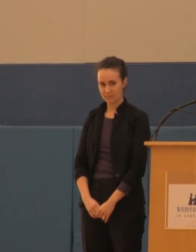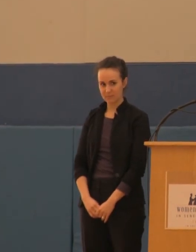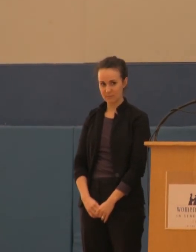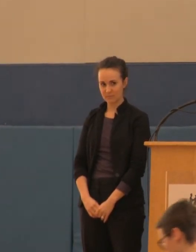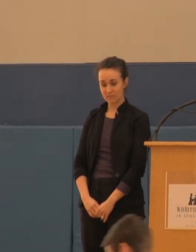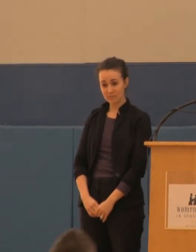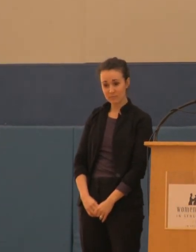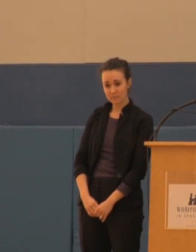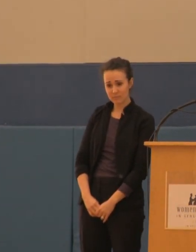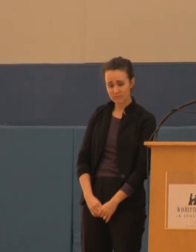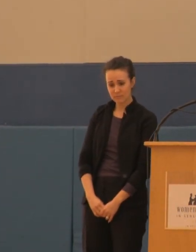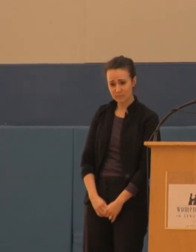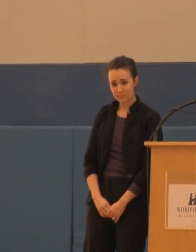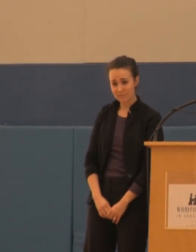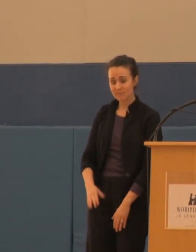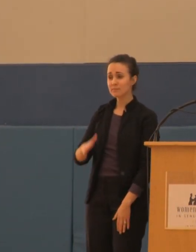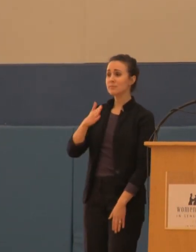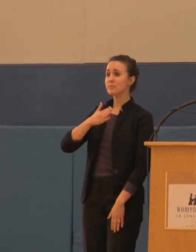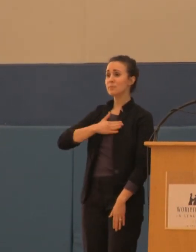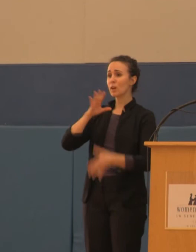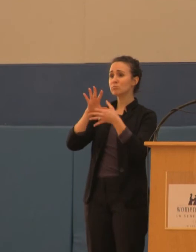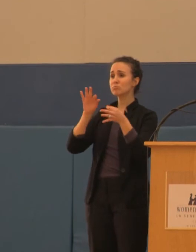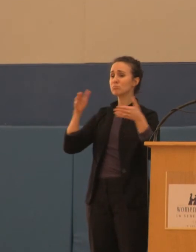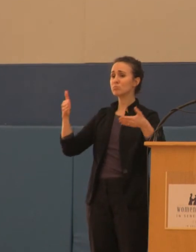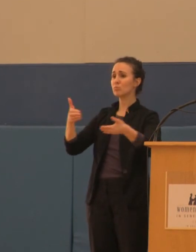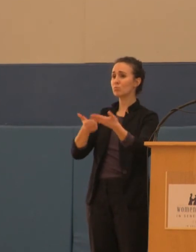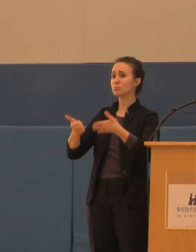My short talk today focuses